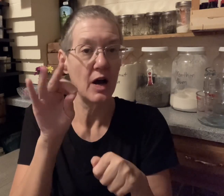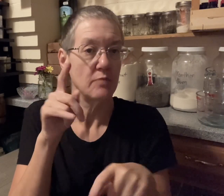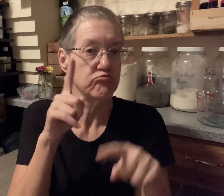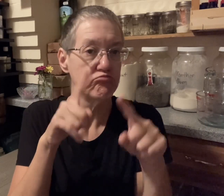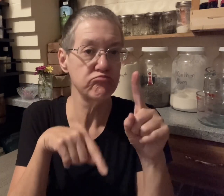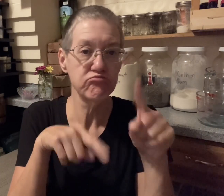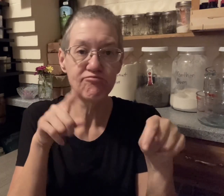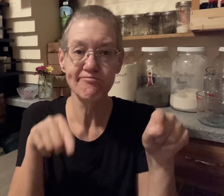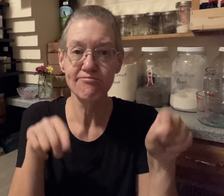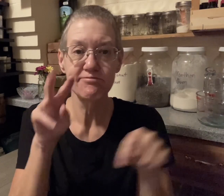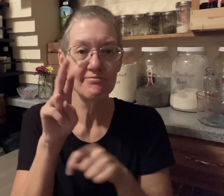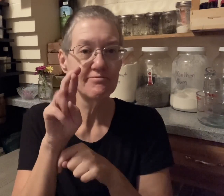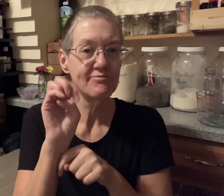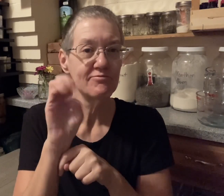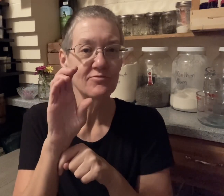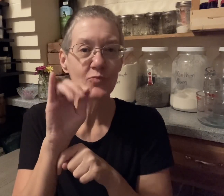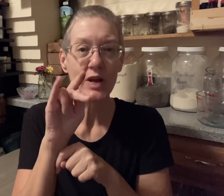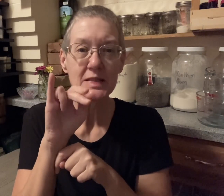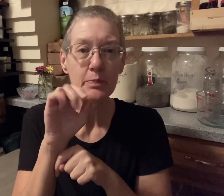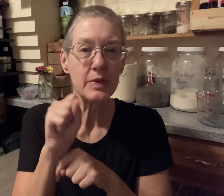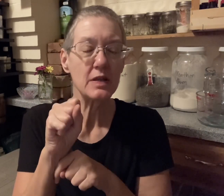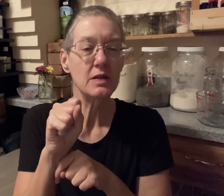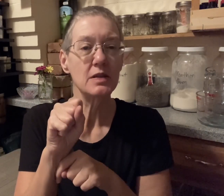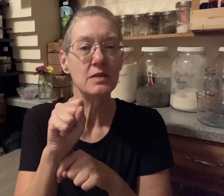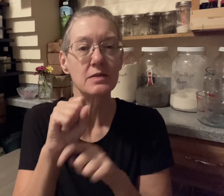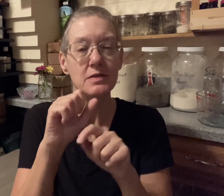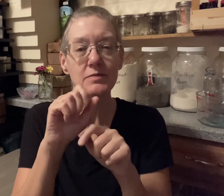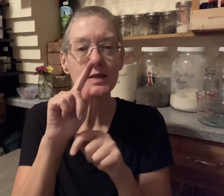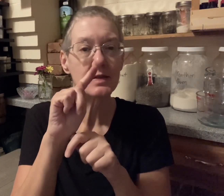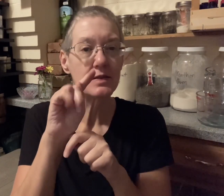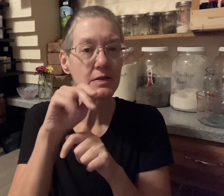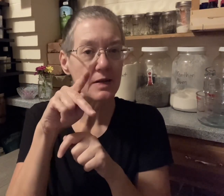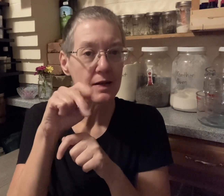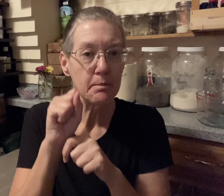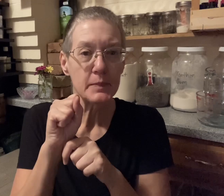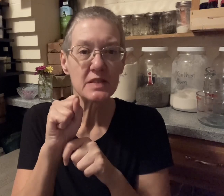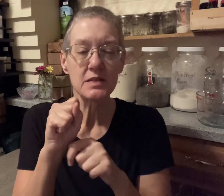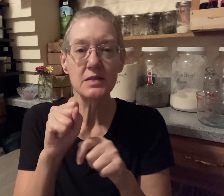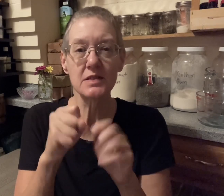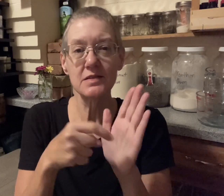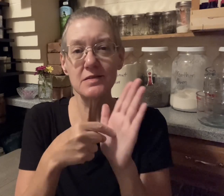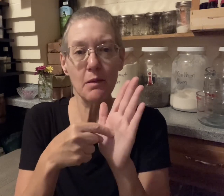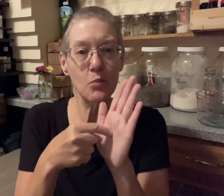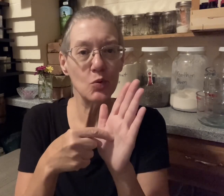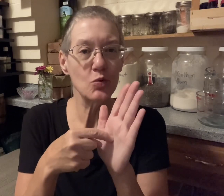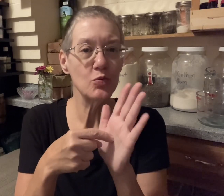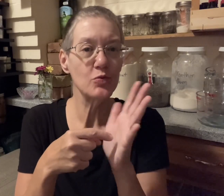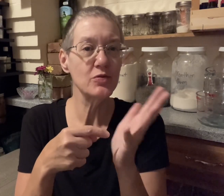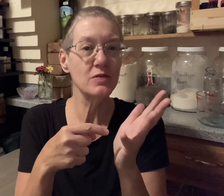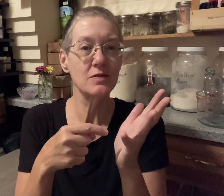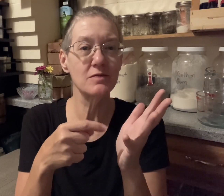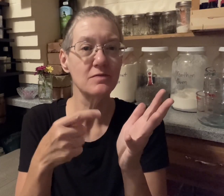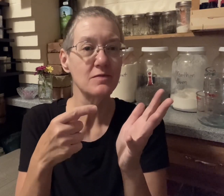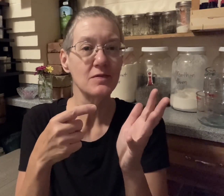So for now you can find all of our old recipes on Withrow Urban Homestead. We've got